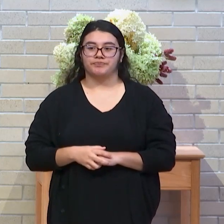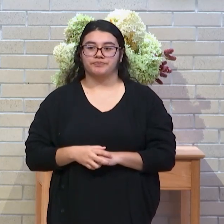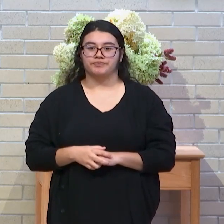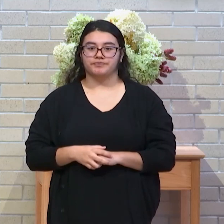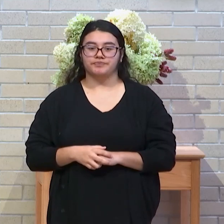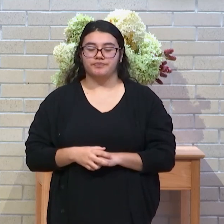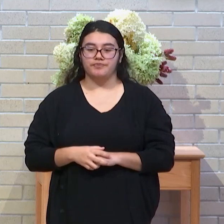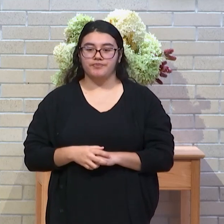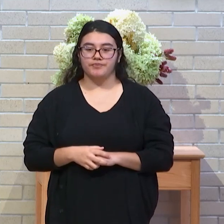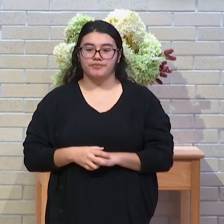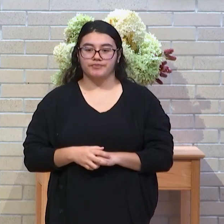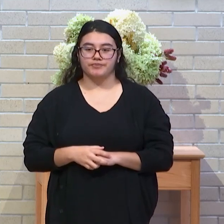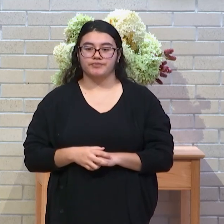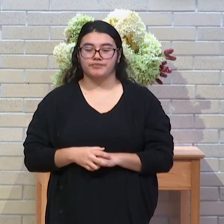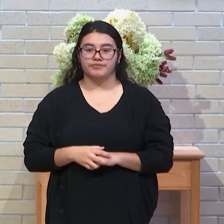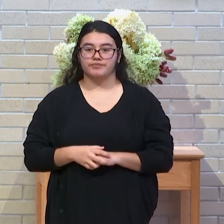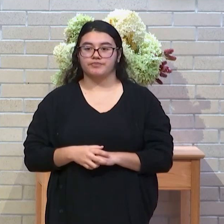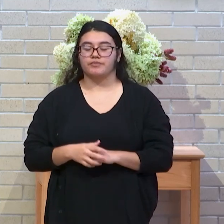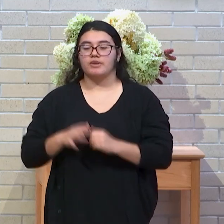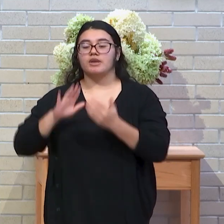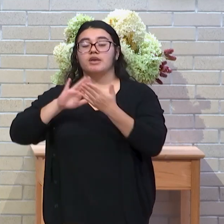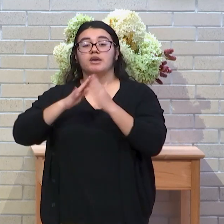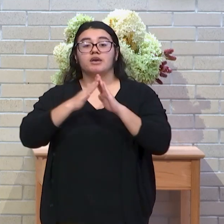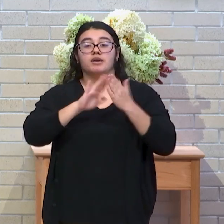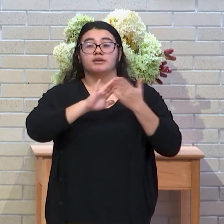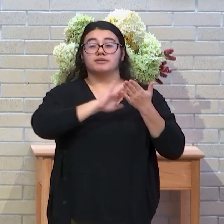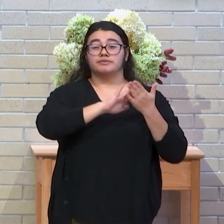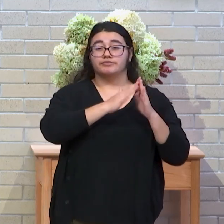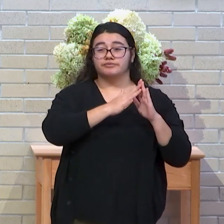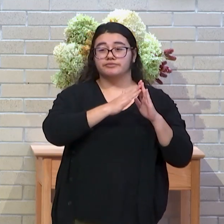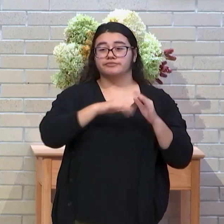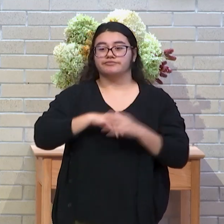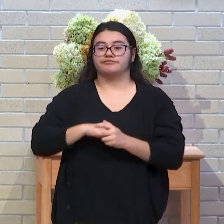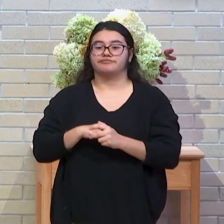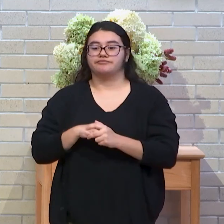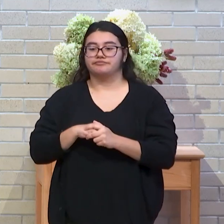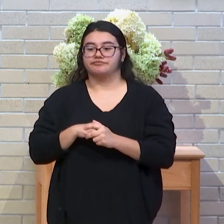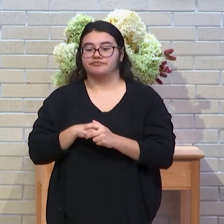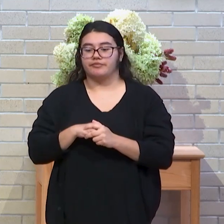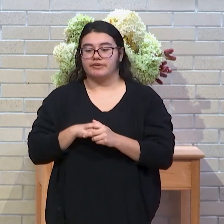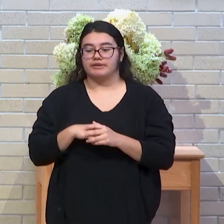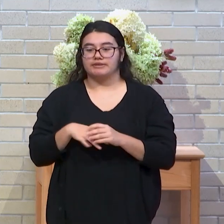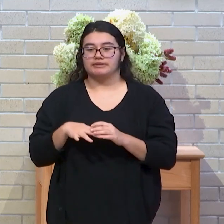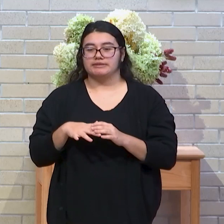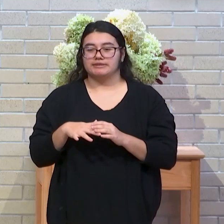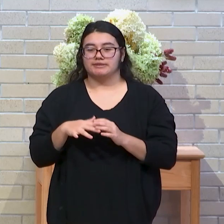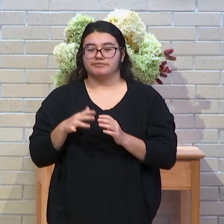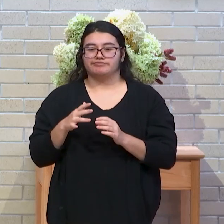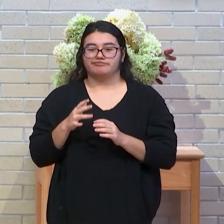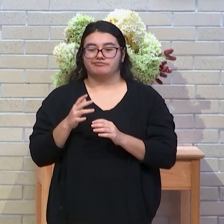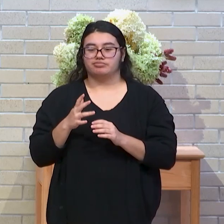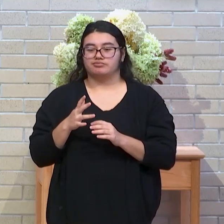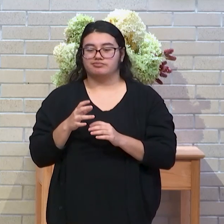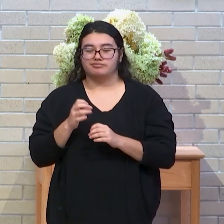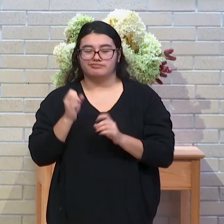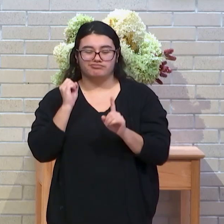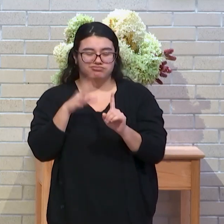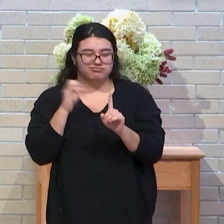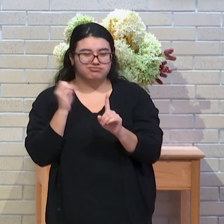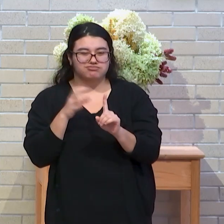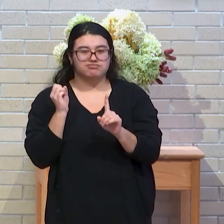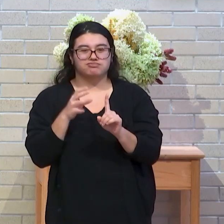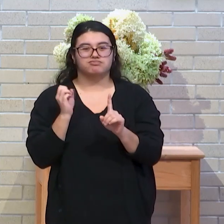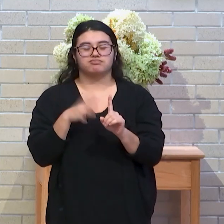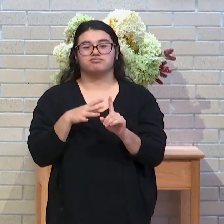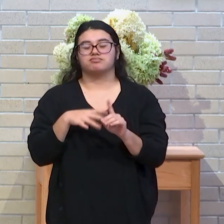They just kind of accepted that this is how things are and that they just need to fall into place. They're worried more about survival than